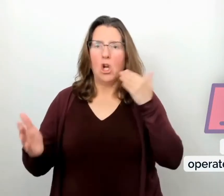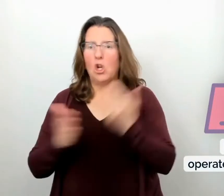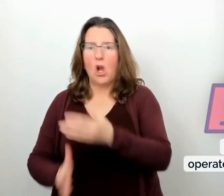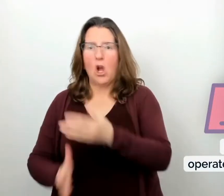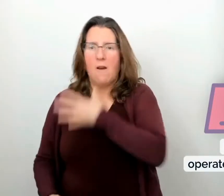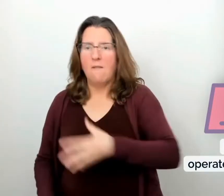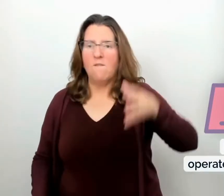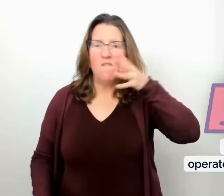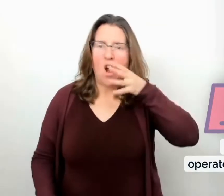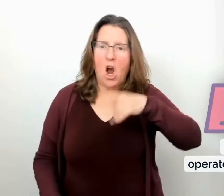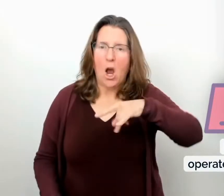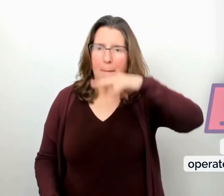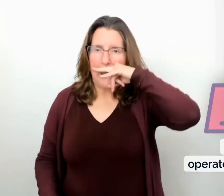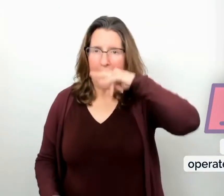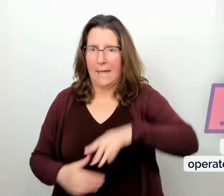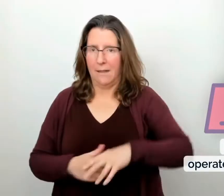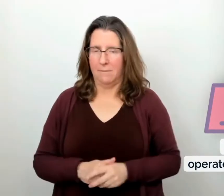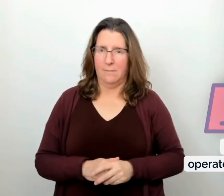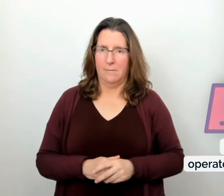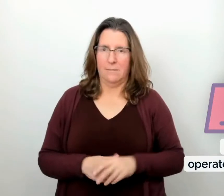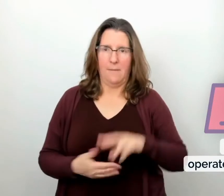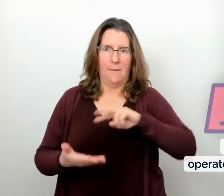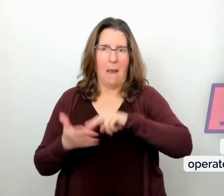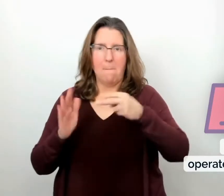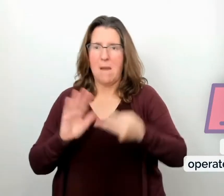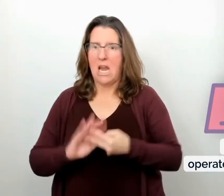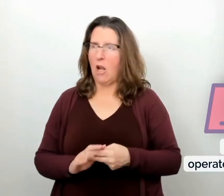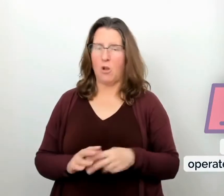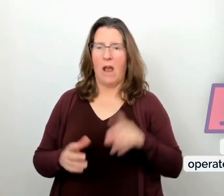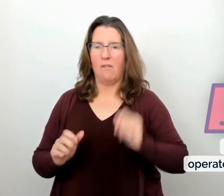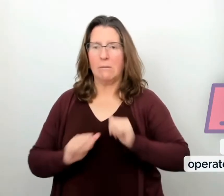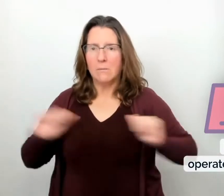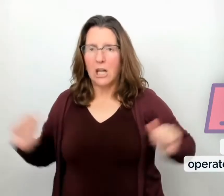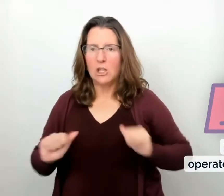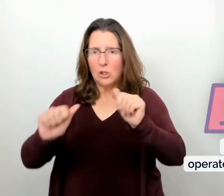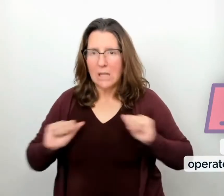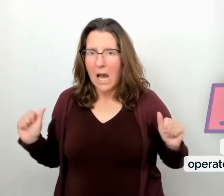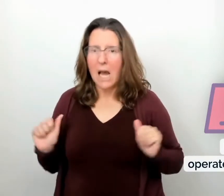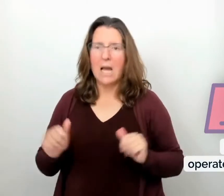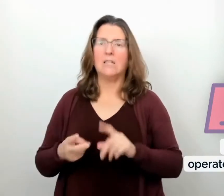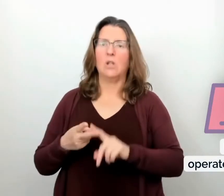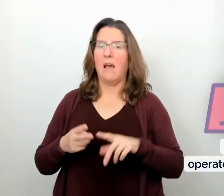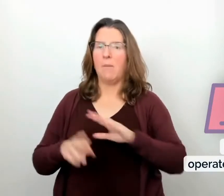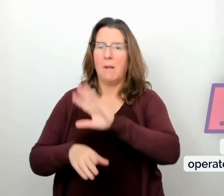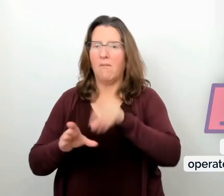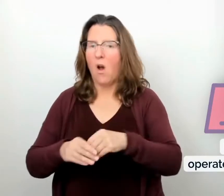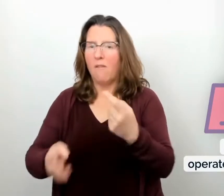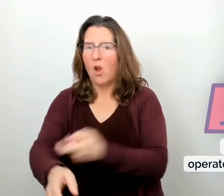good farm kid. That meant we had to be active, play hockey,